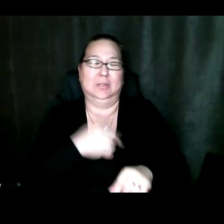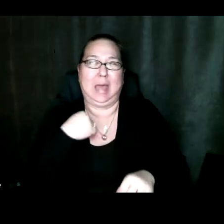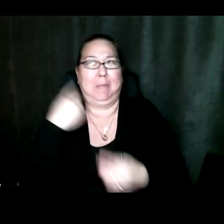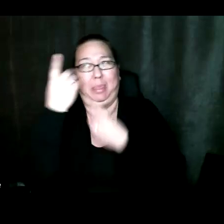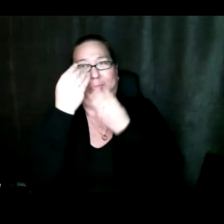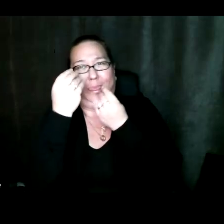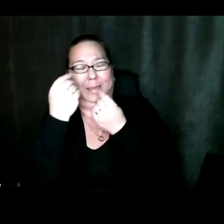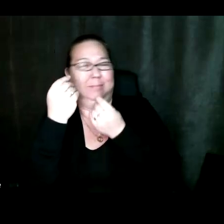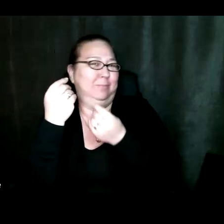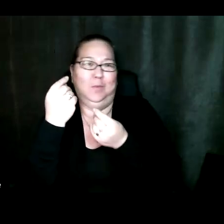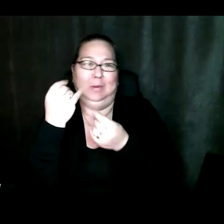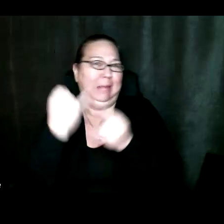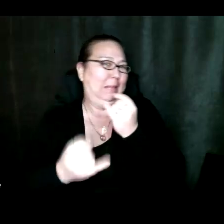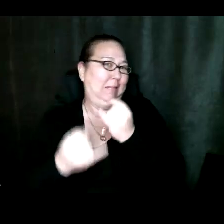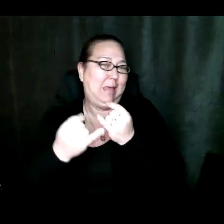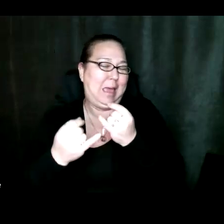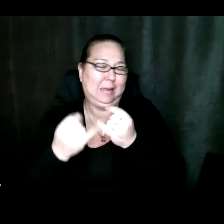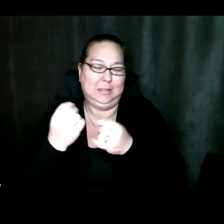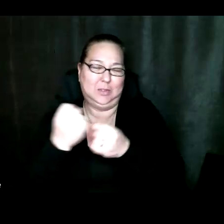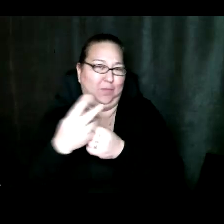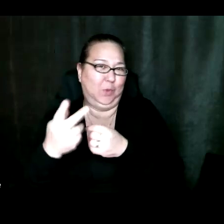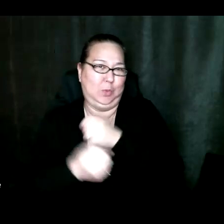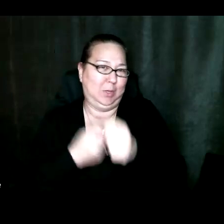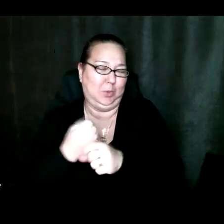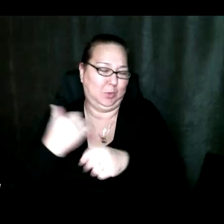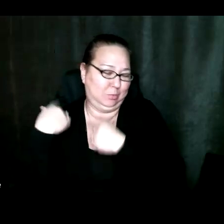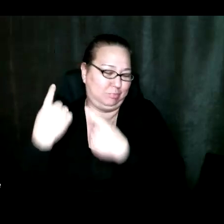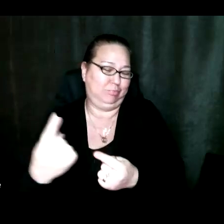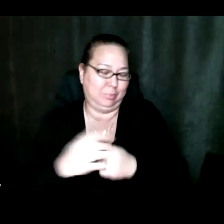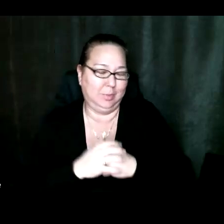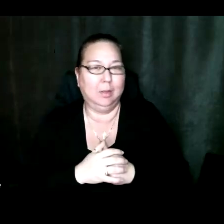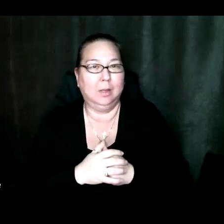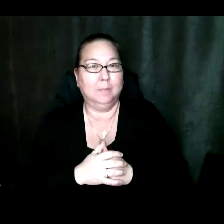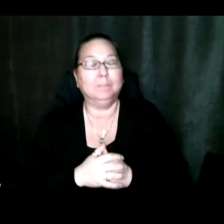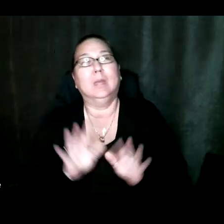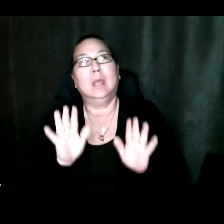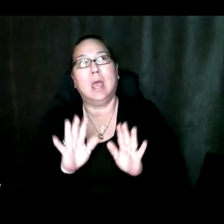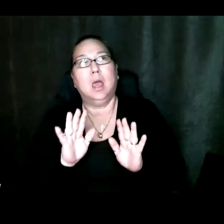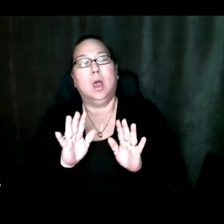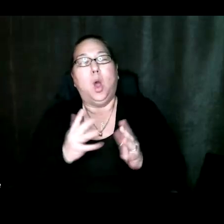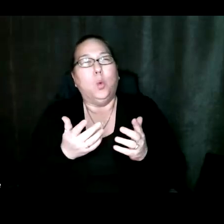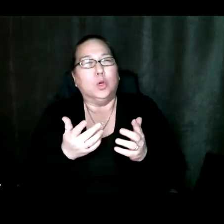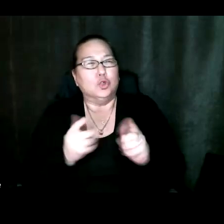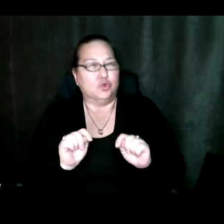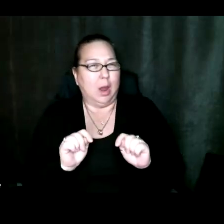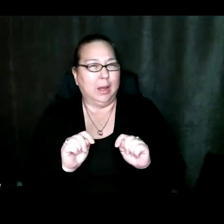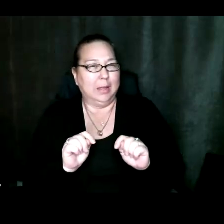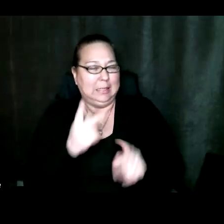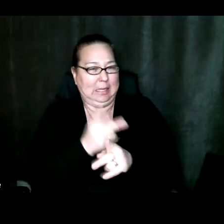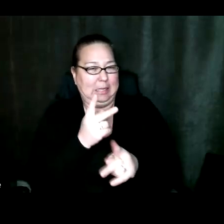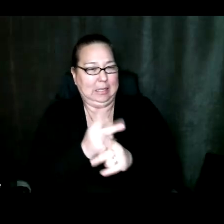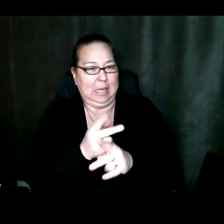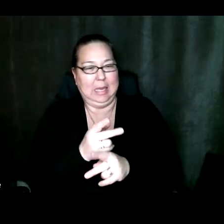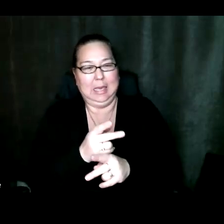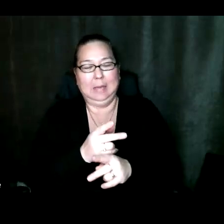years. I think we are trying to keep some of the core principles of weighted student funding: